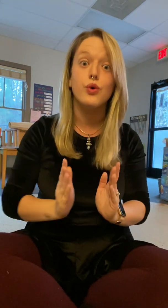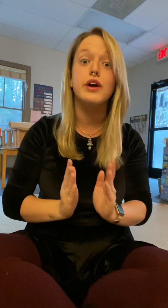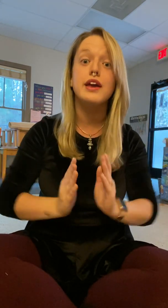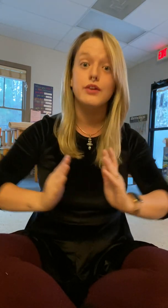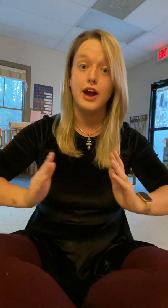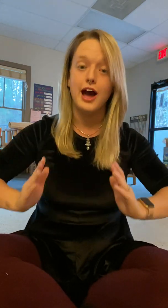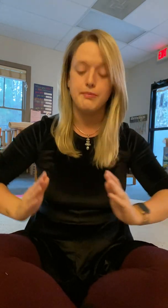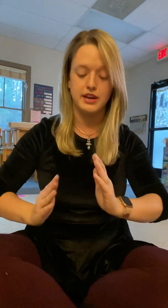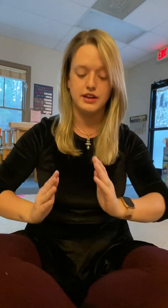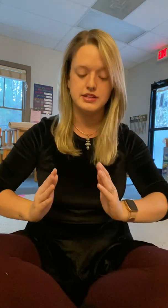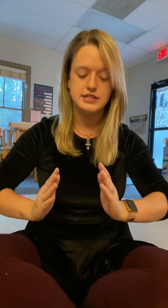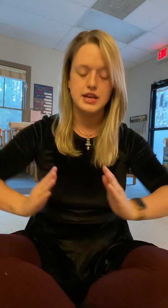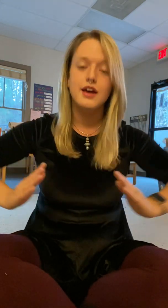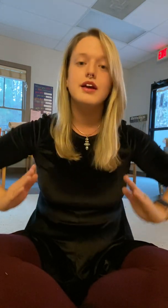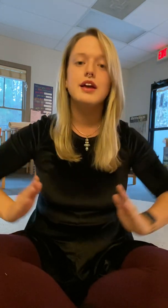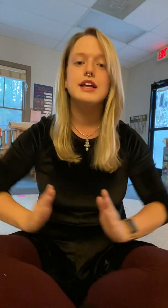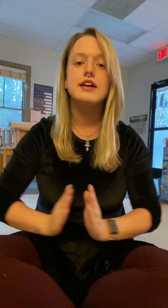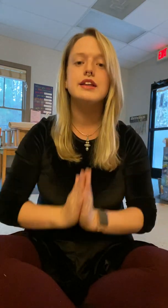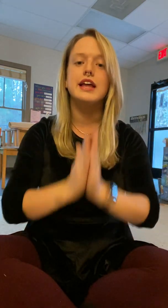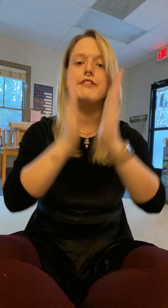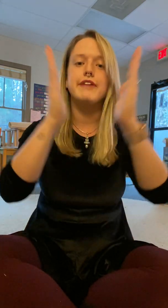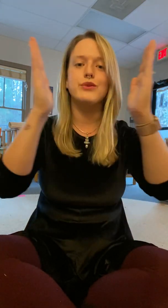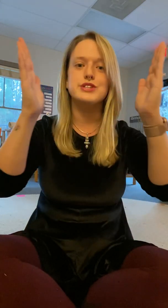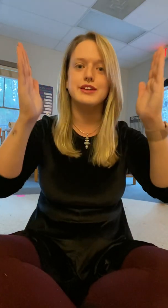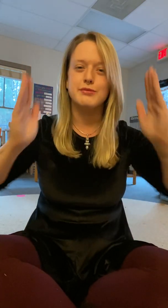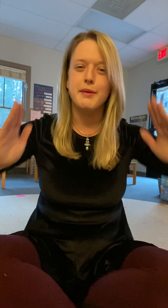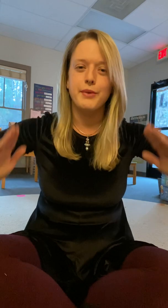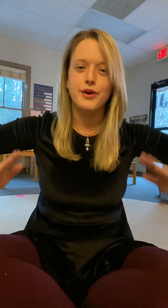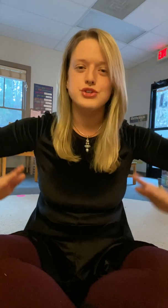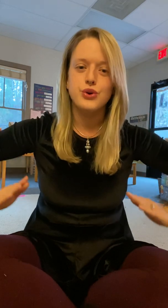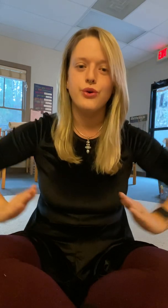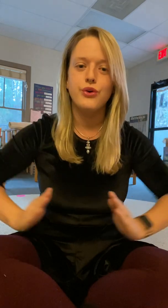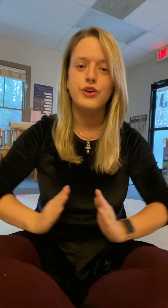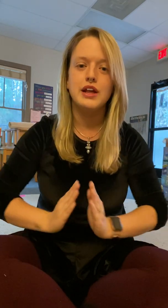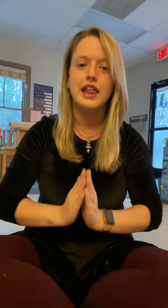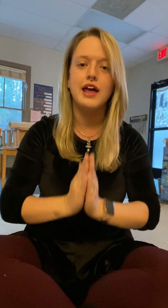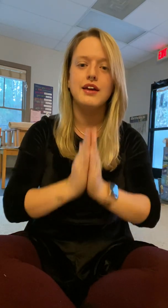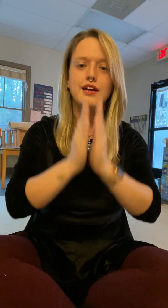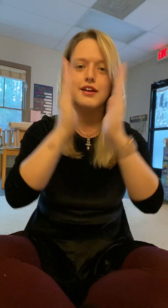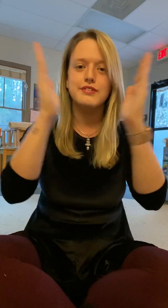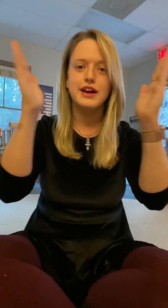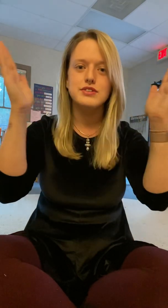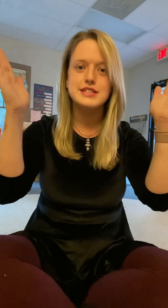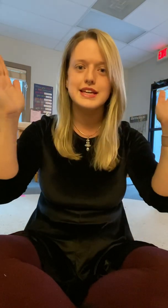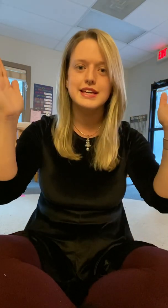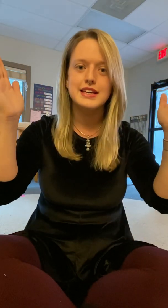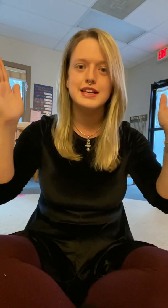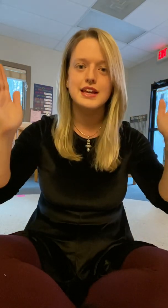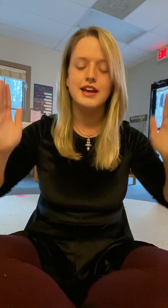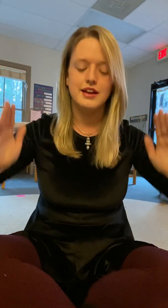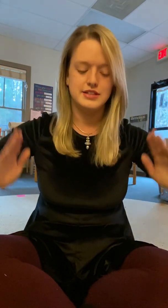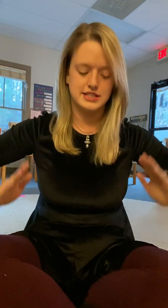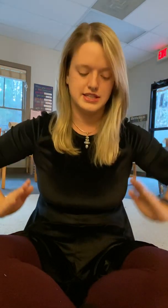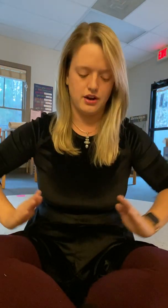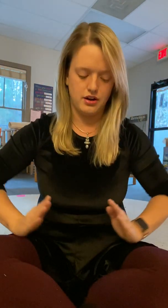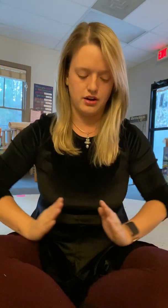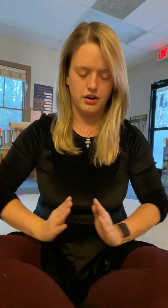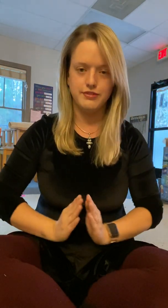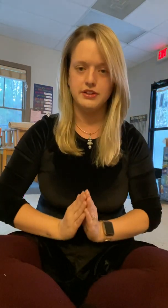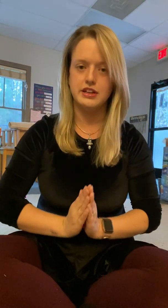joy or happiness, like a fountain. Remember? Joy like a fountain. This is like all the feelings